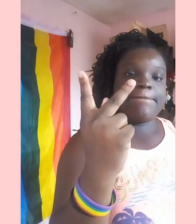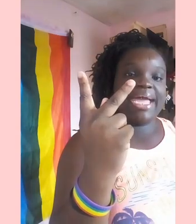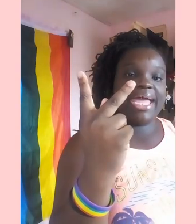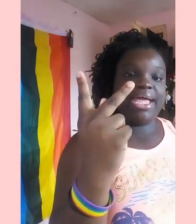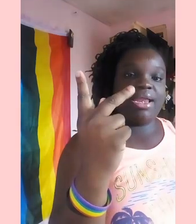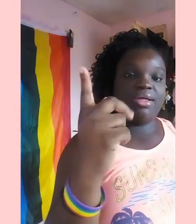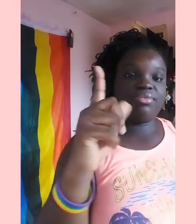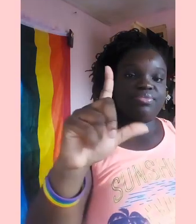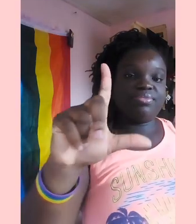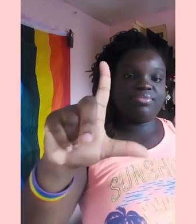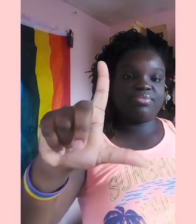L,